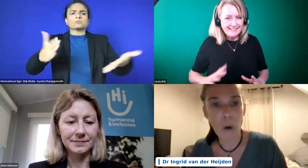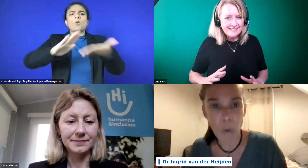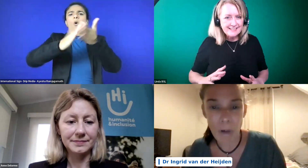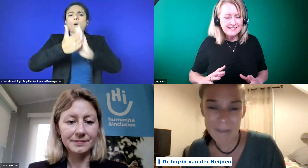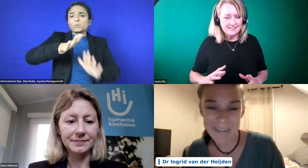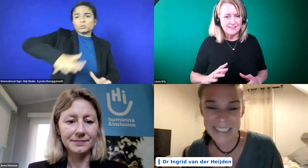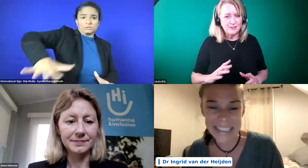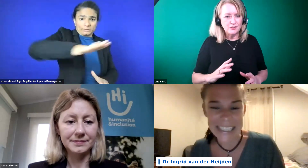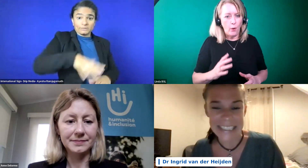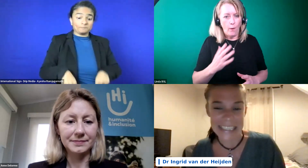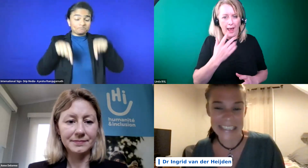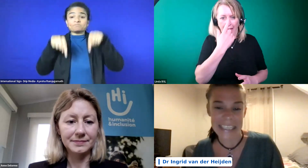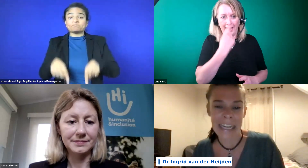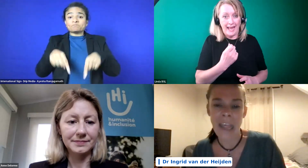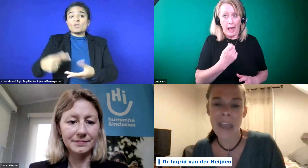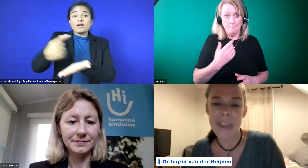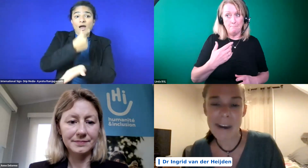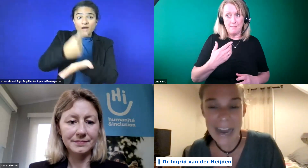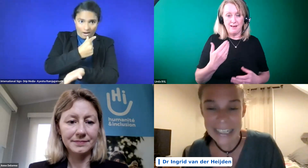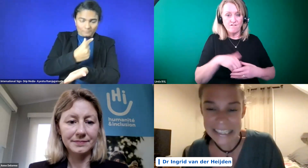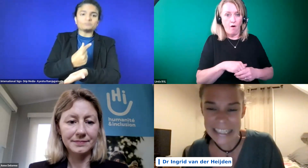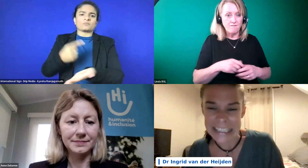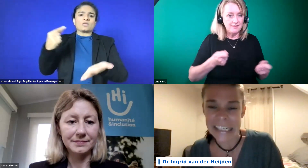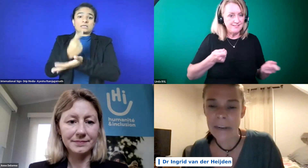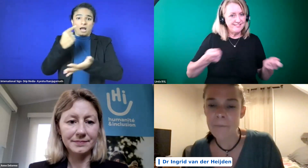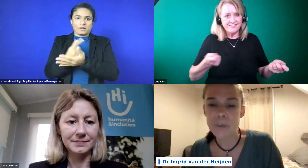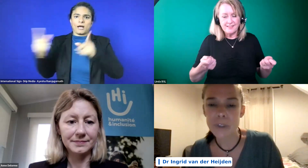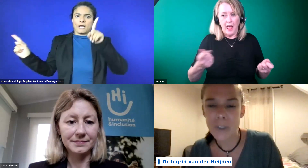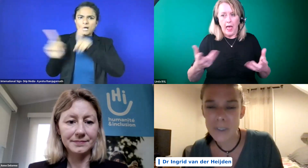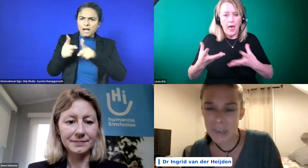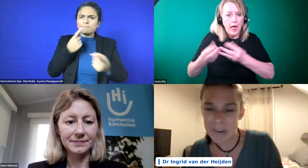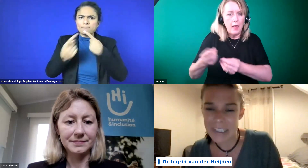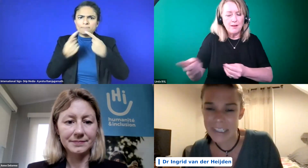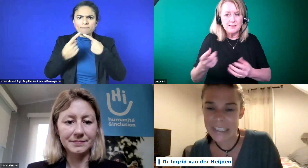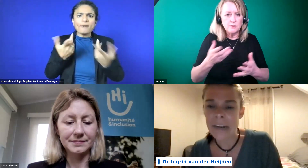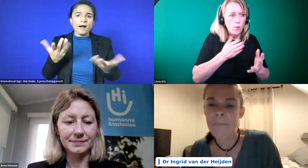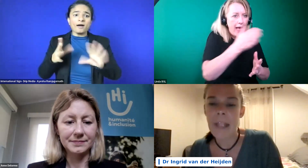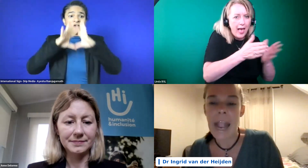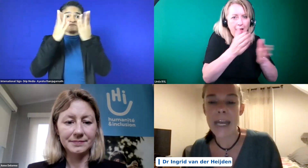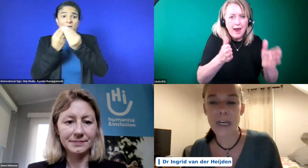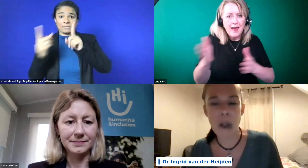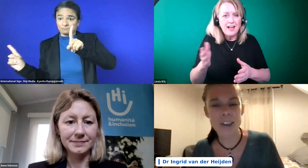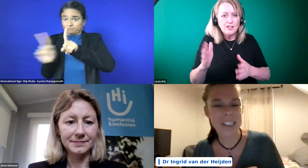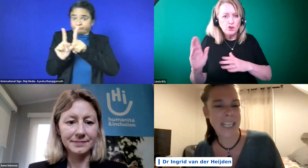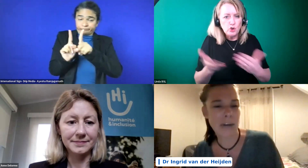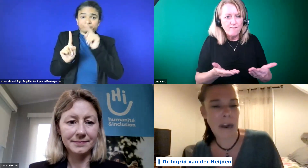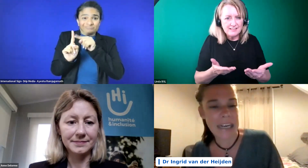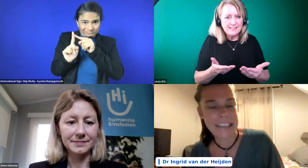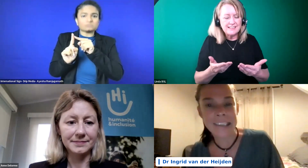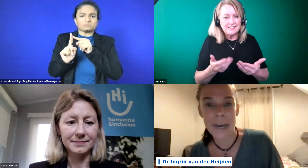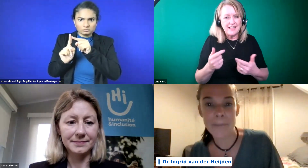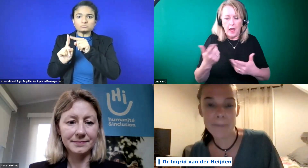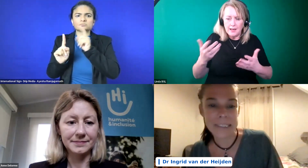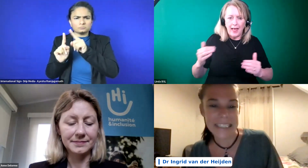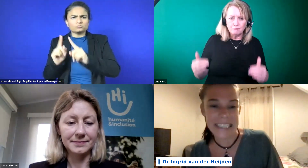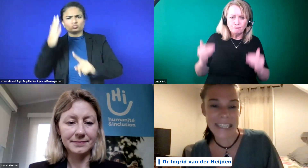play a role in facilitating their access to services and enhancing their